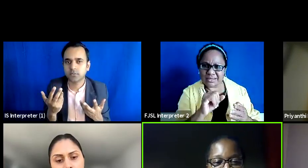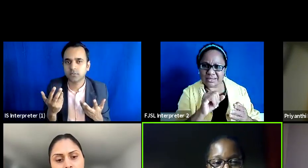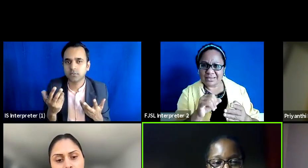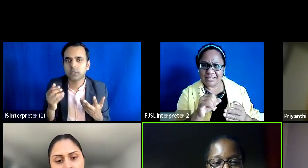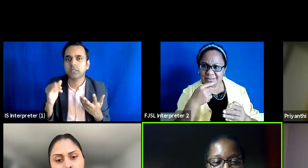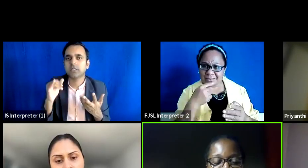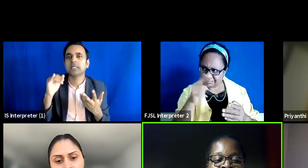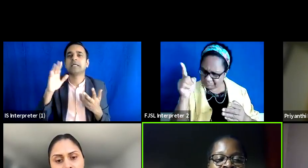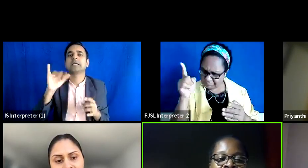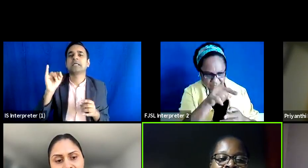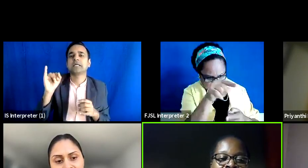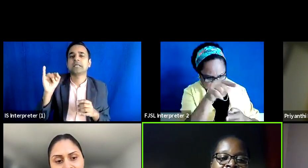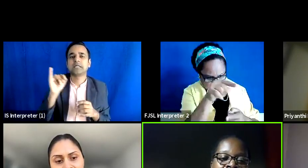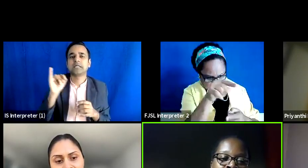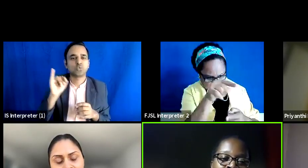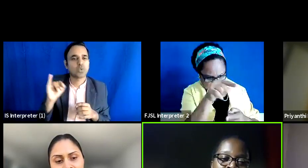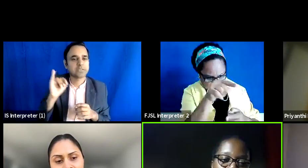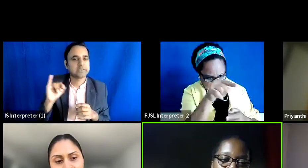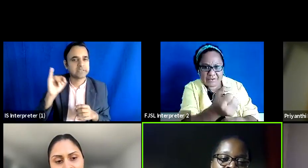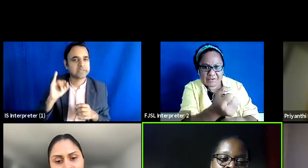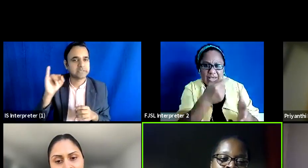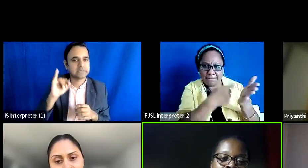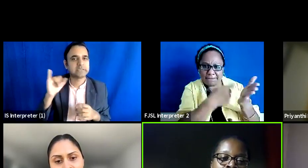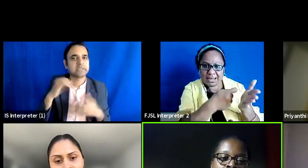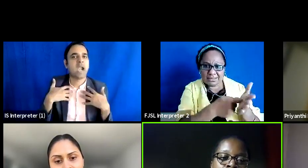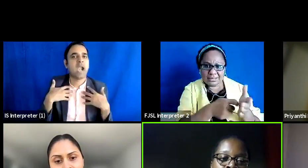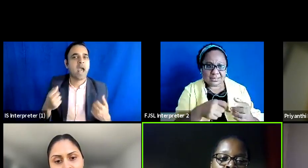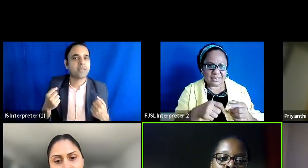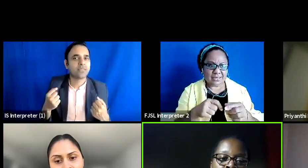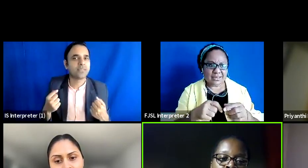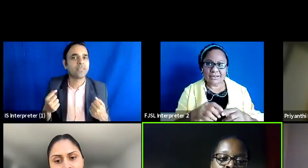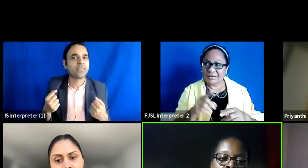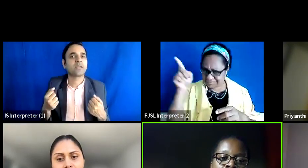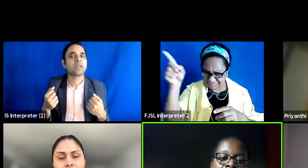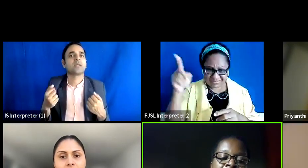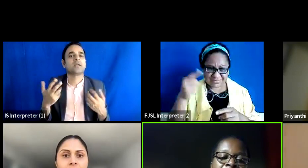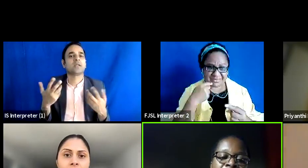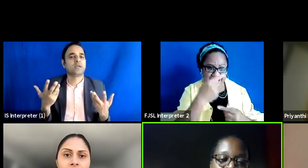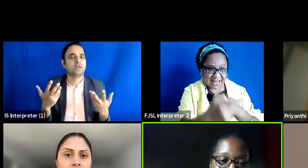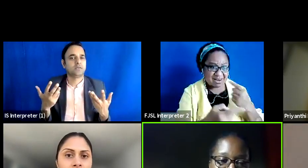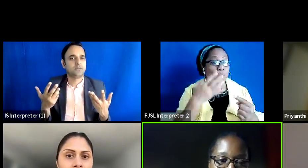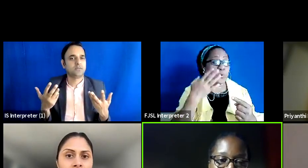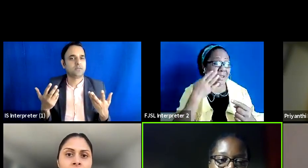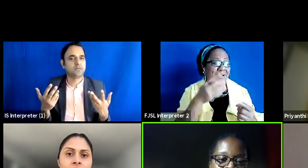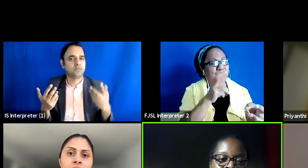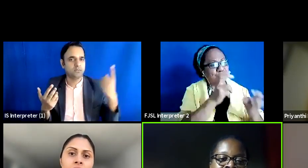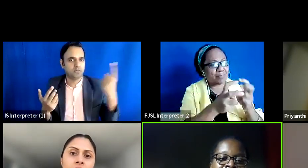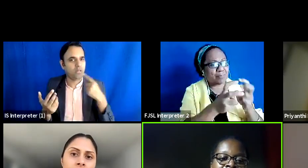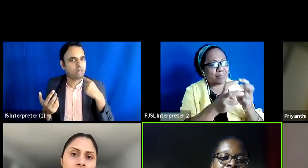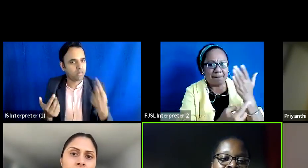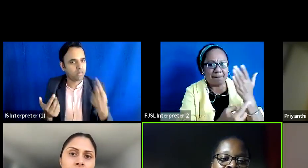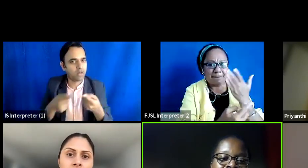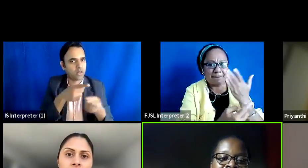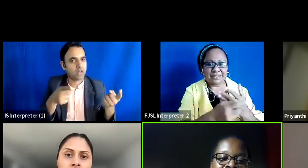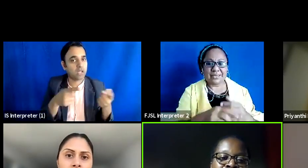in the sense that they are pushing people to invest